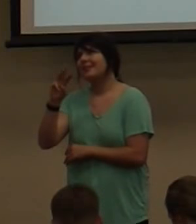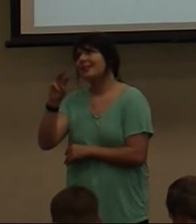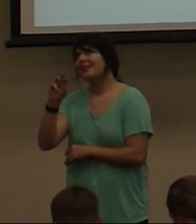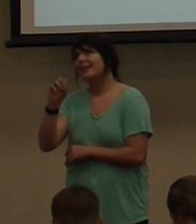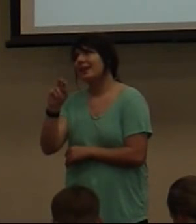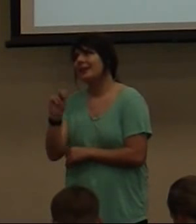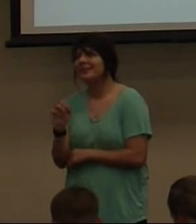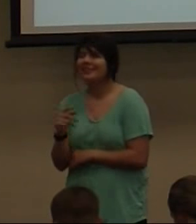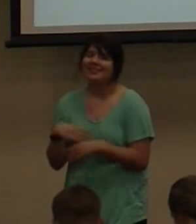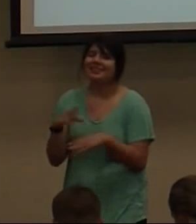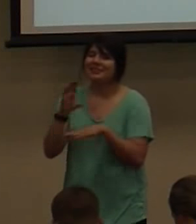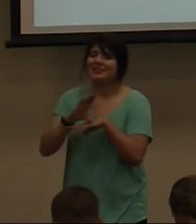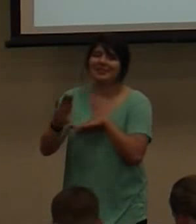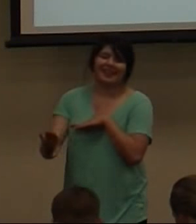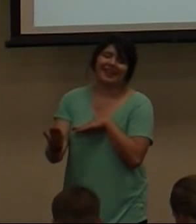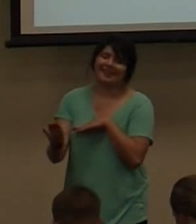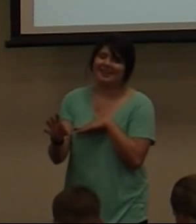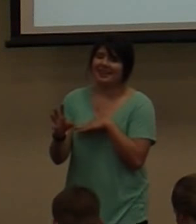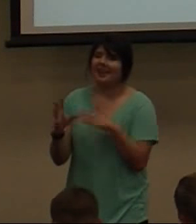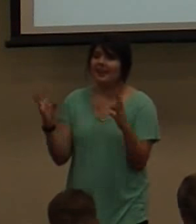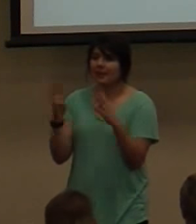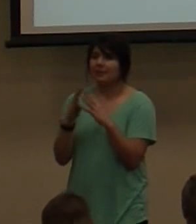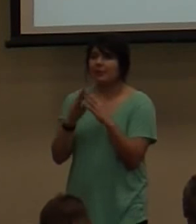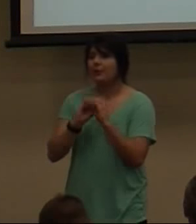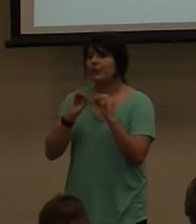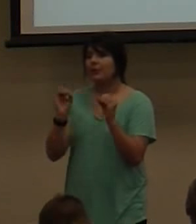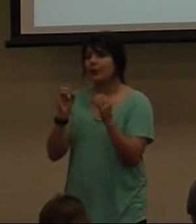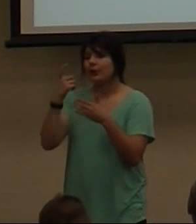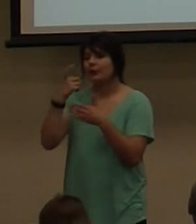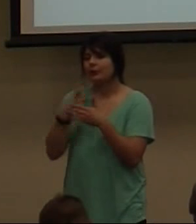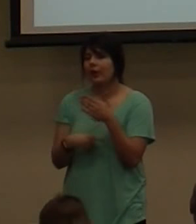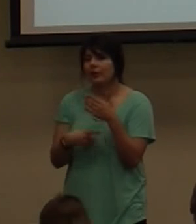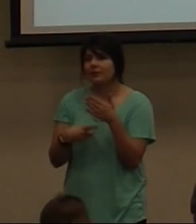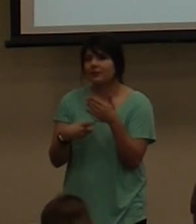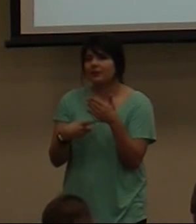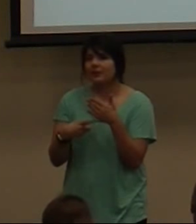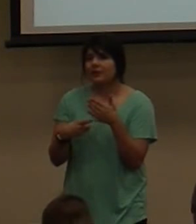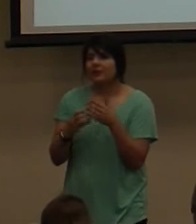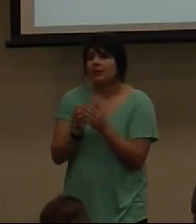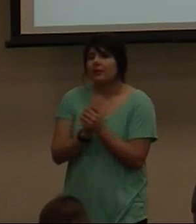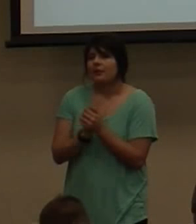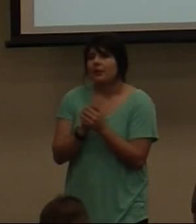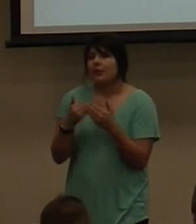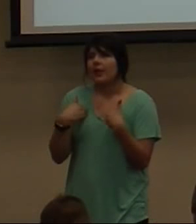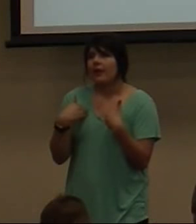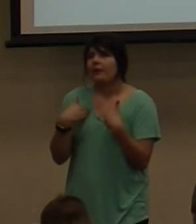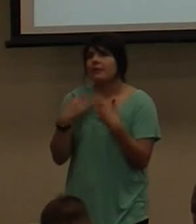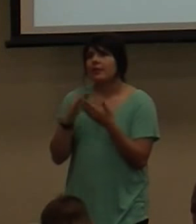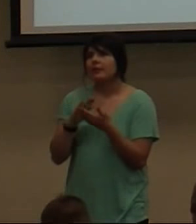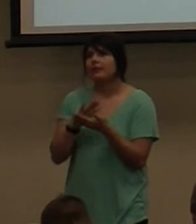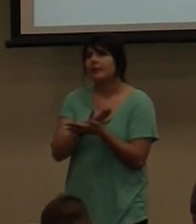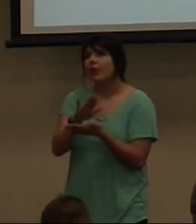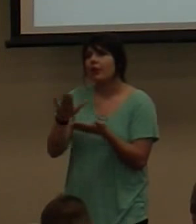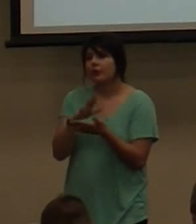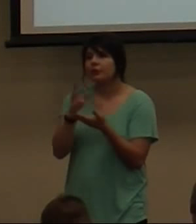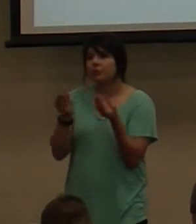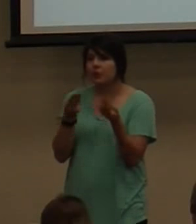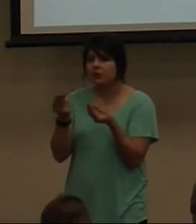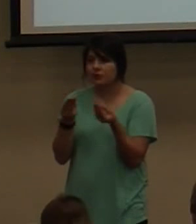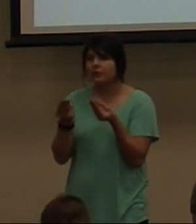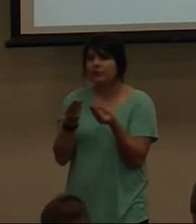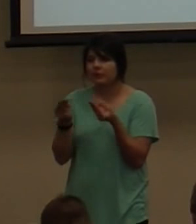auditorium free of charge. Out of the campus ministry has come that congregation and has